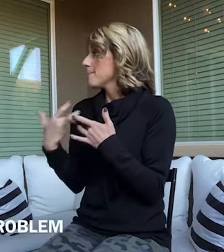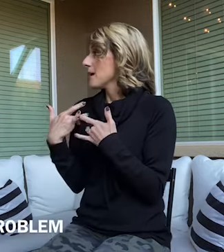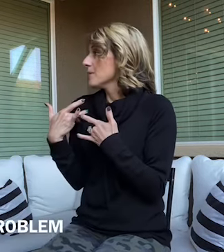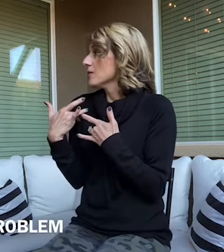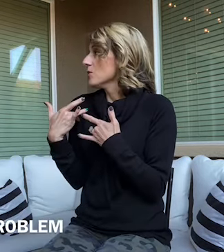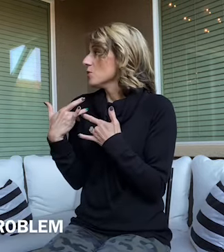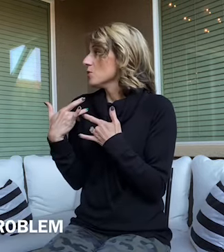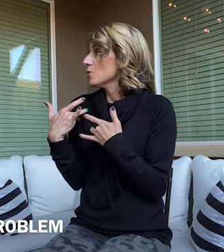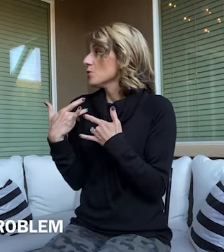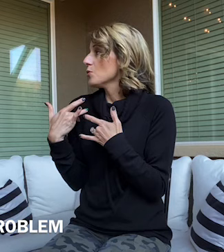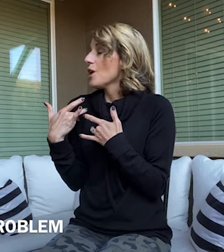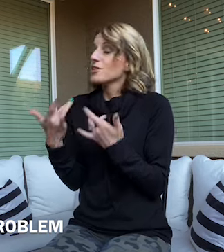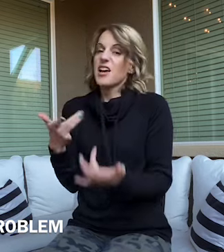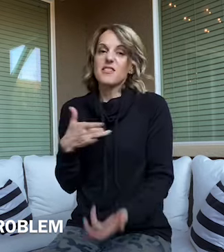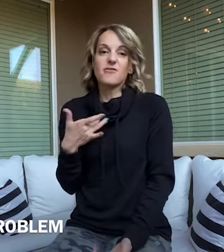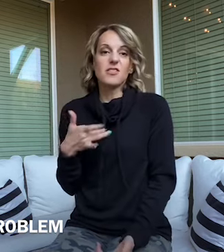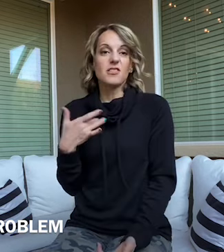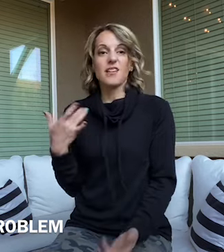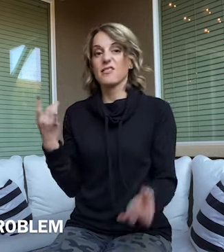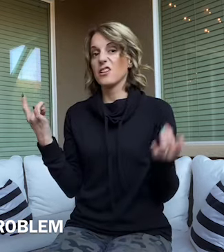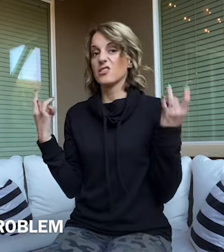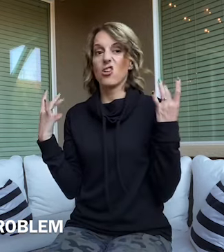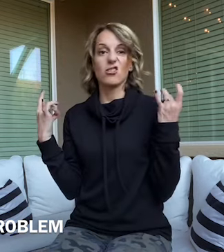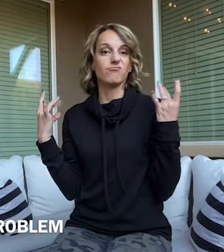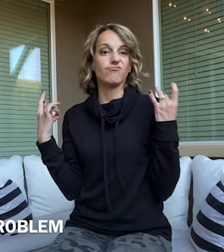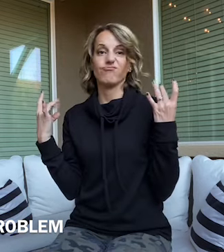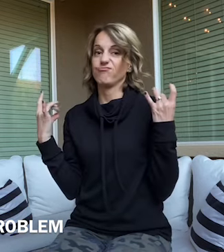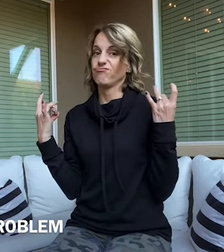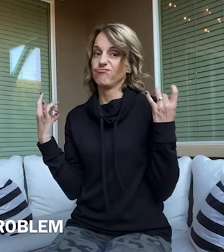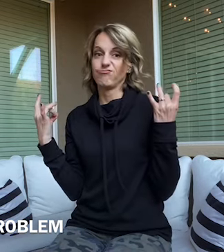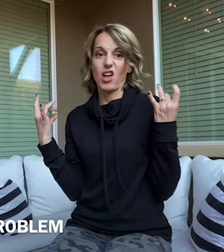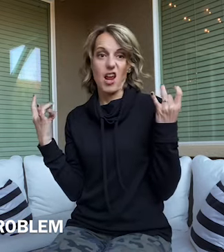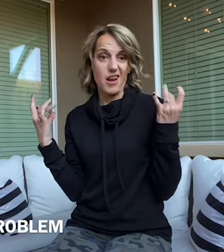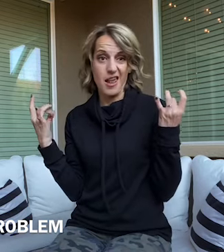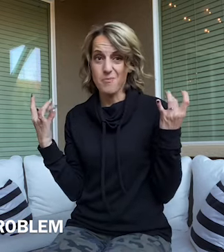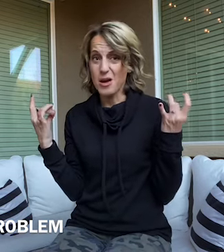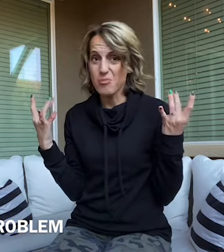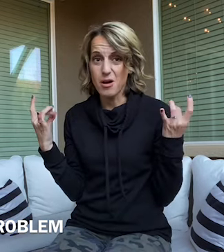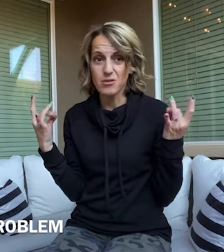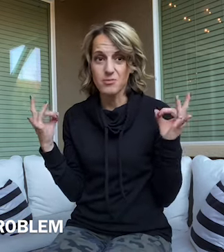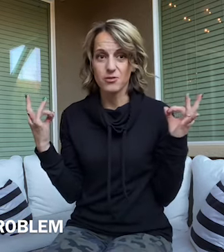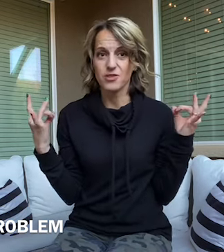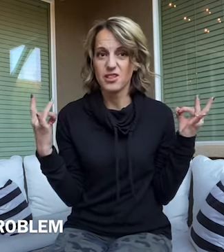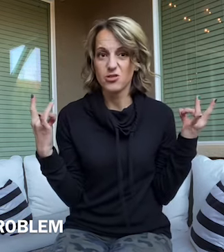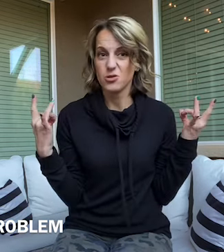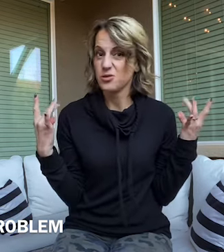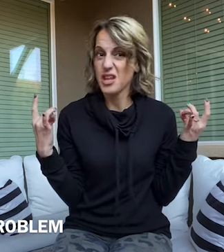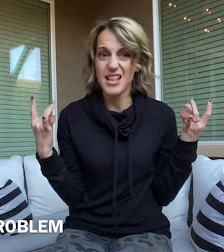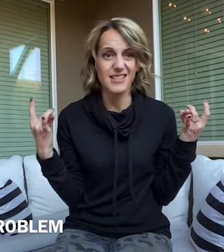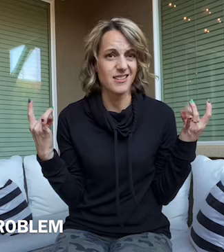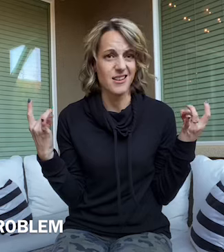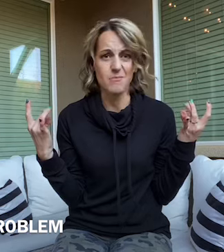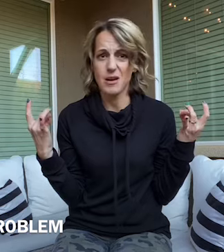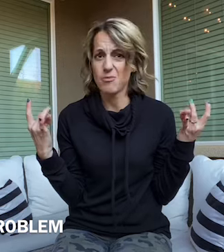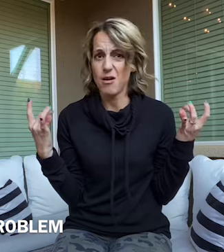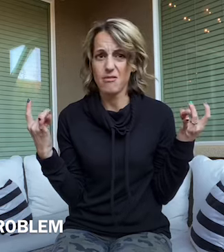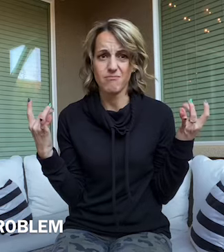Maybe you tend to feel like things are not my problem. You're flicking your shoulders. It's not my problem.